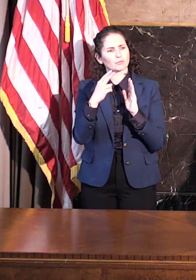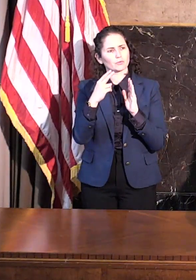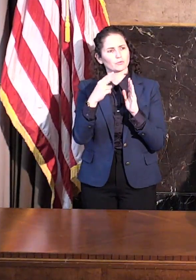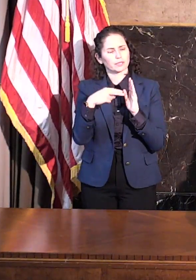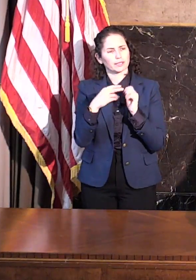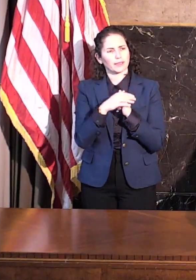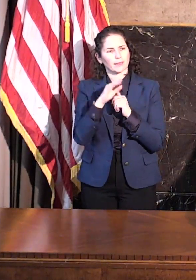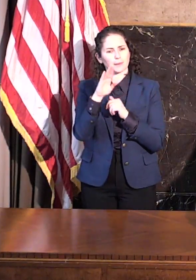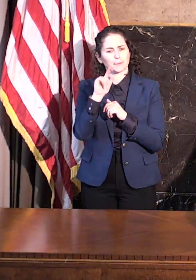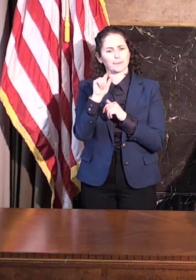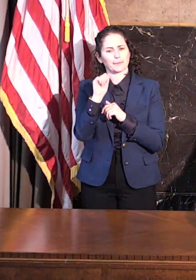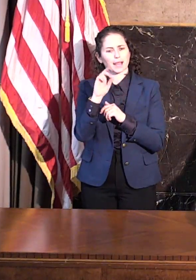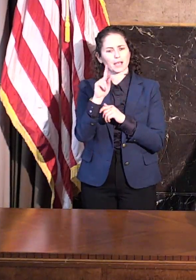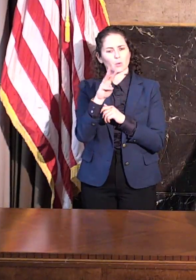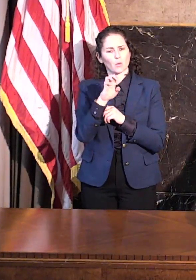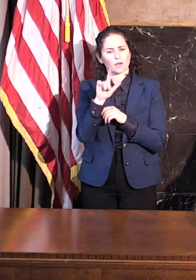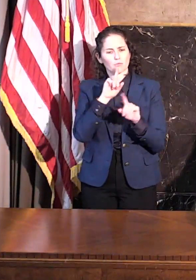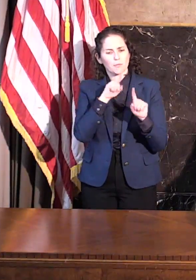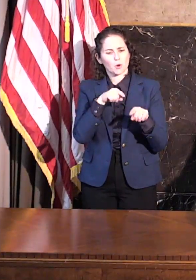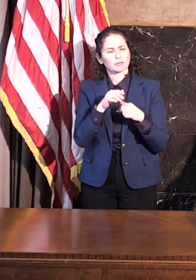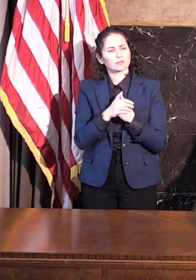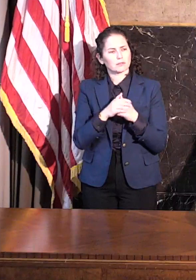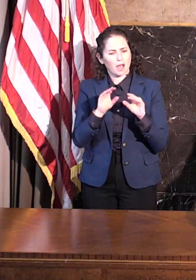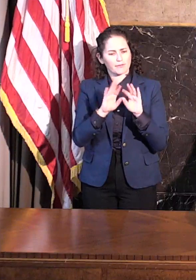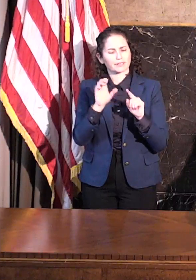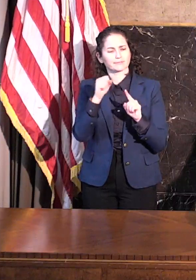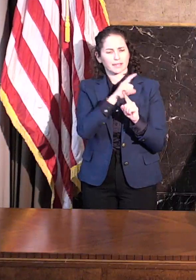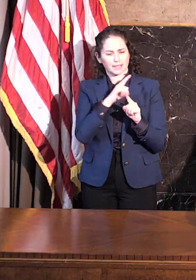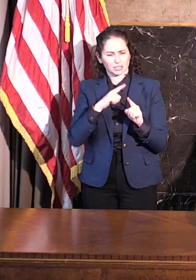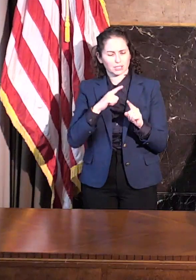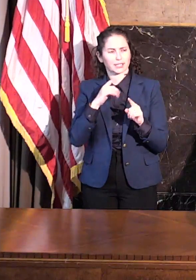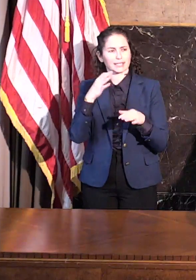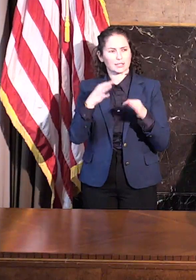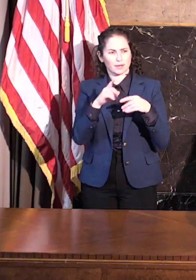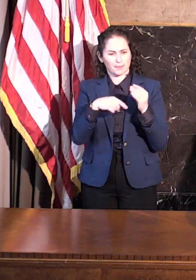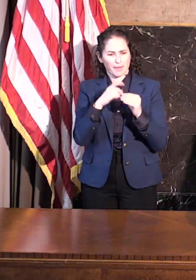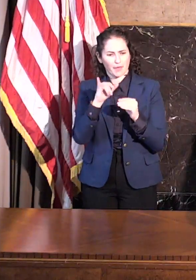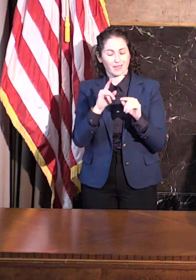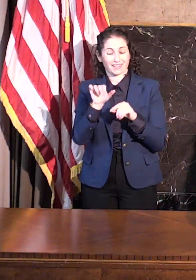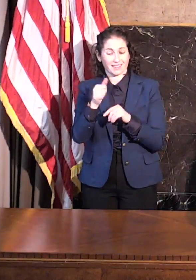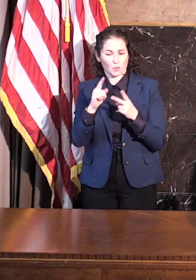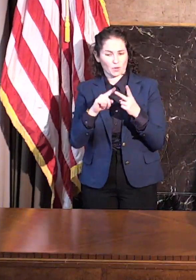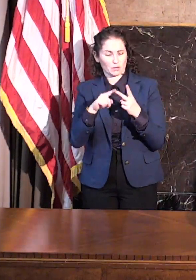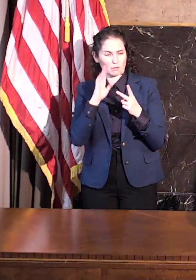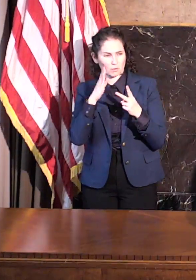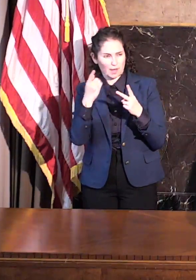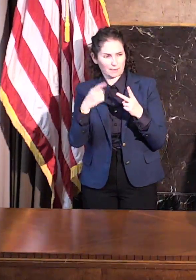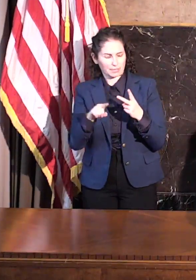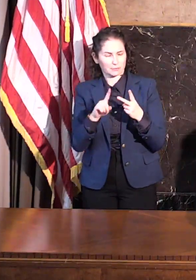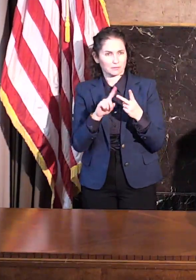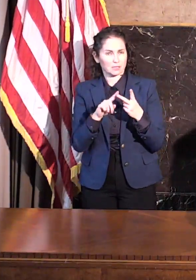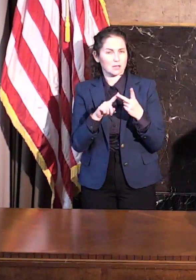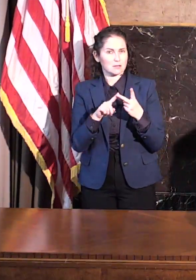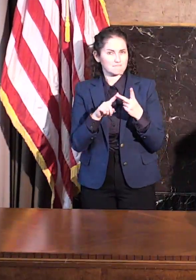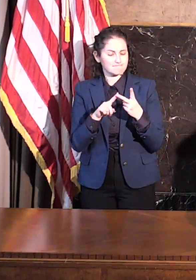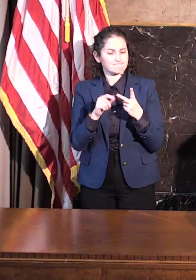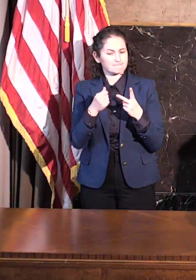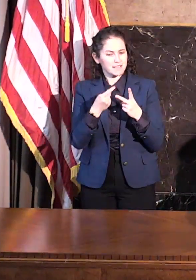a tipping point coming in several weeks. And if we're successful, we're going to get on the other side of the threat that I just